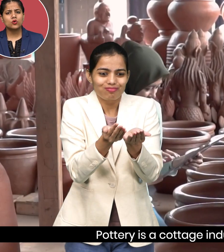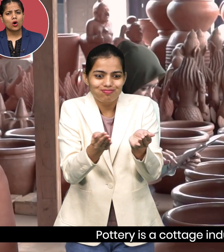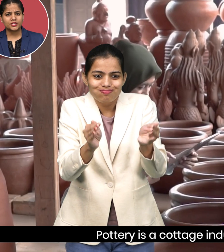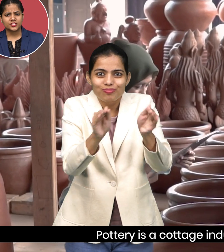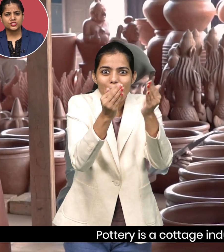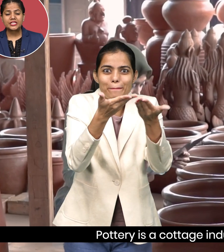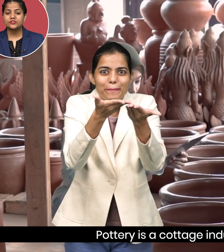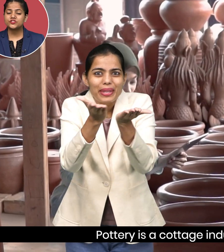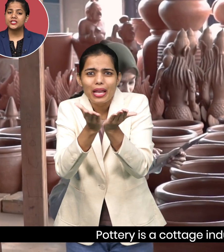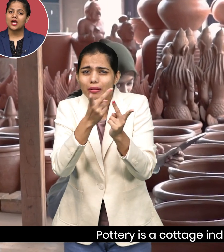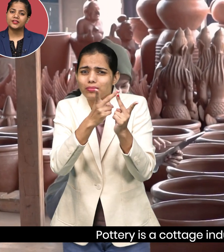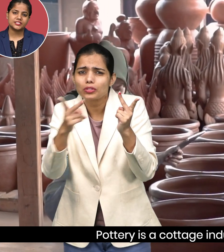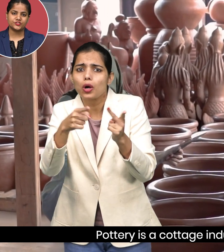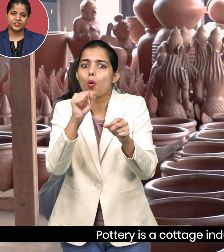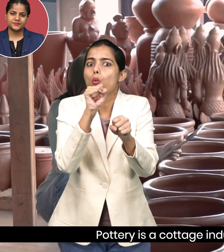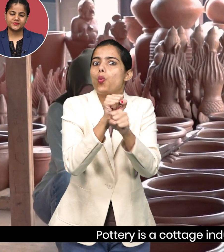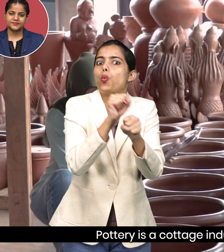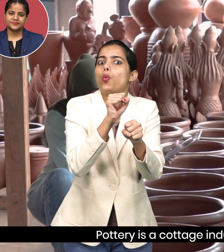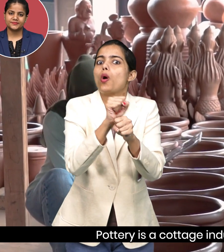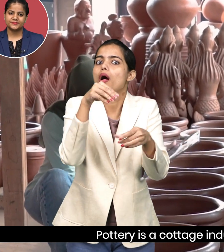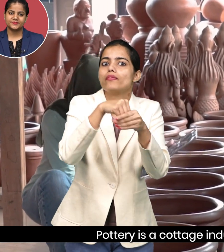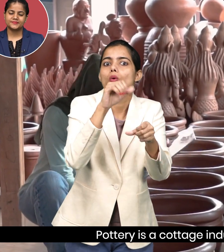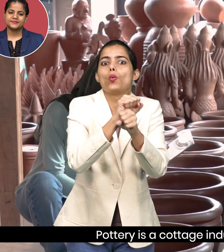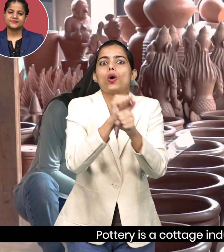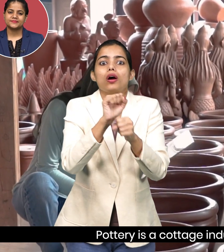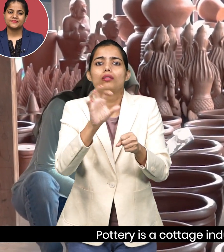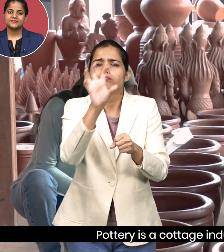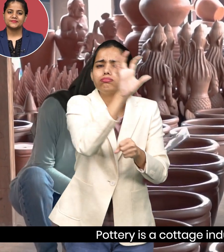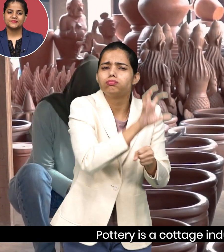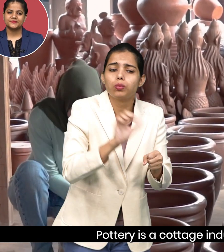Pottery is a cottage industry in our country.